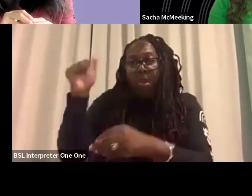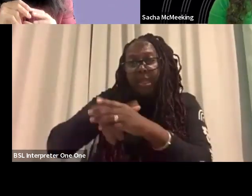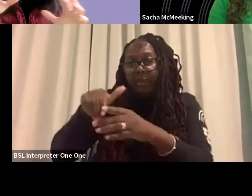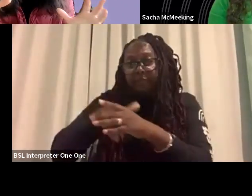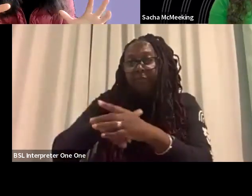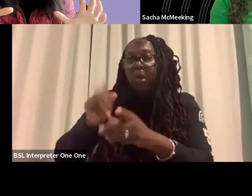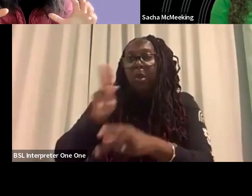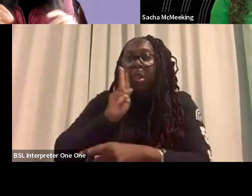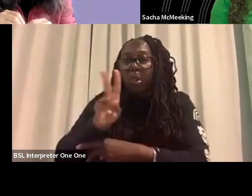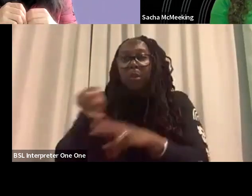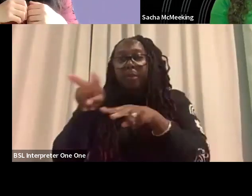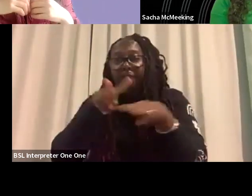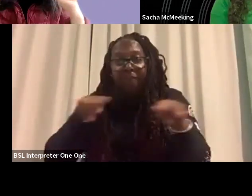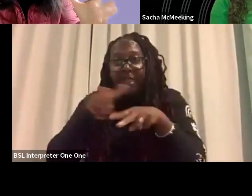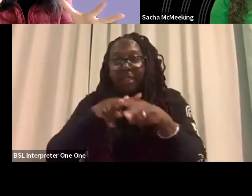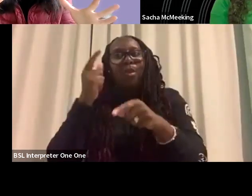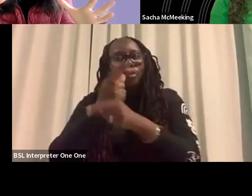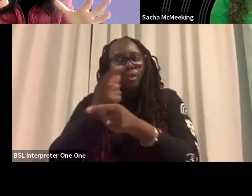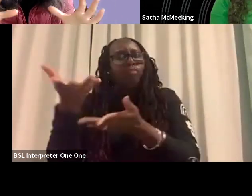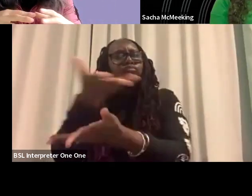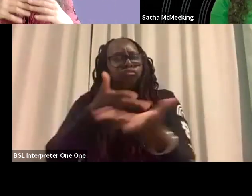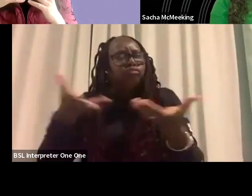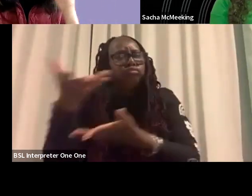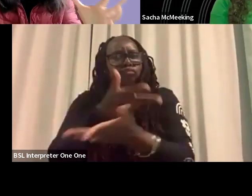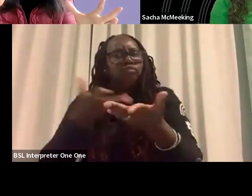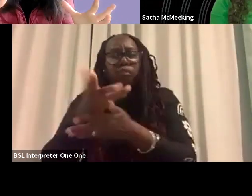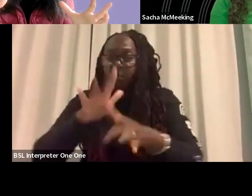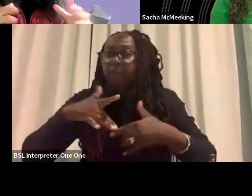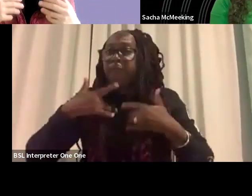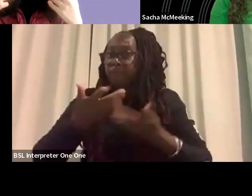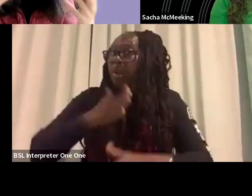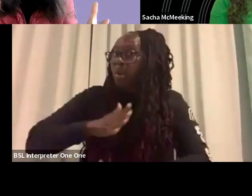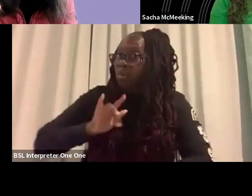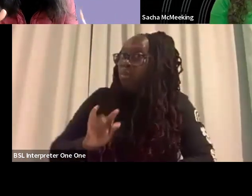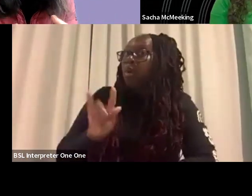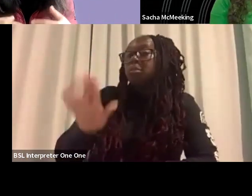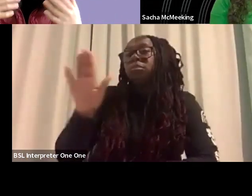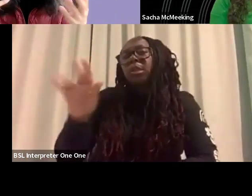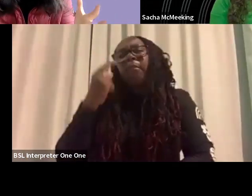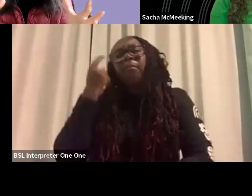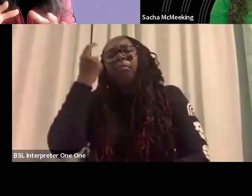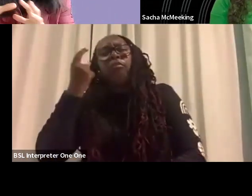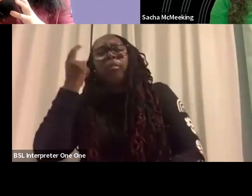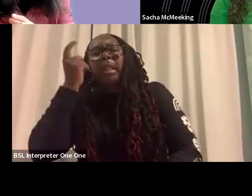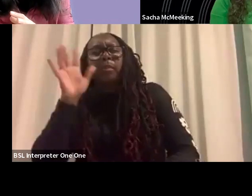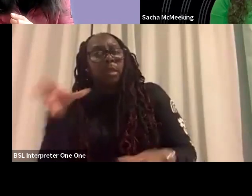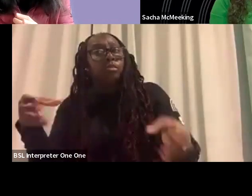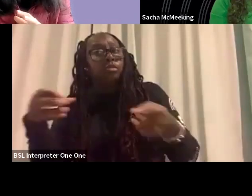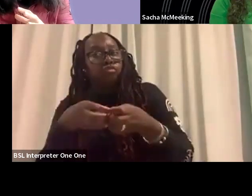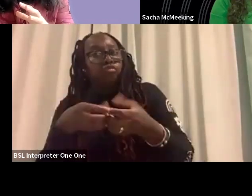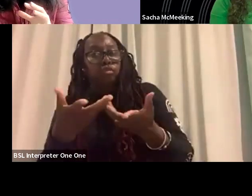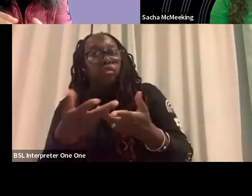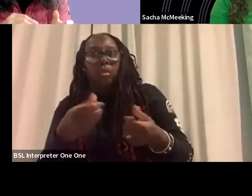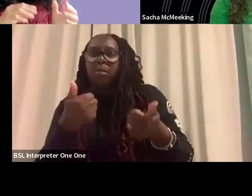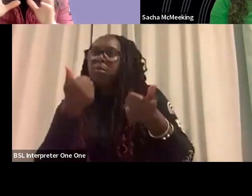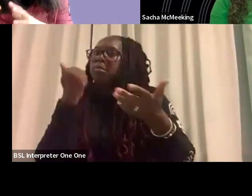turn the video on. You can have a chat. Anything that you feel like you want to have some reflections together with the group, that's a really great